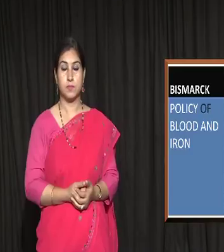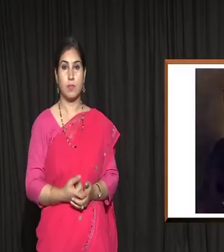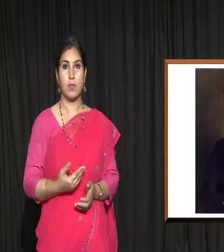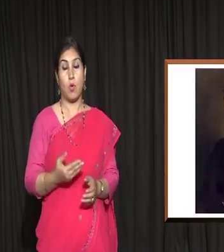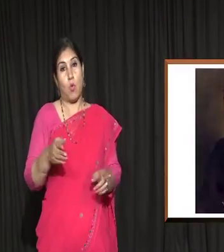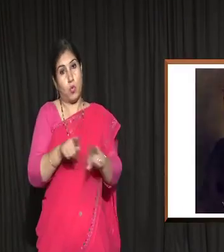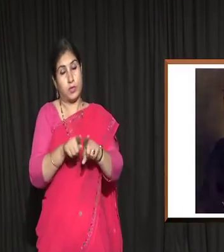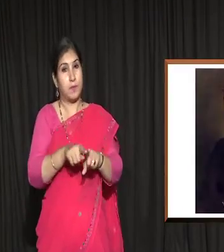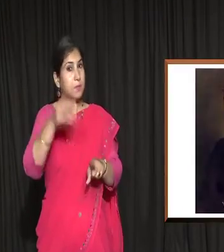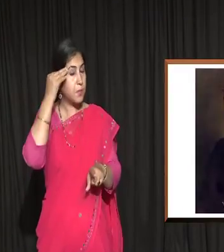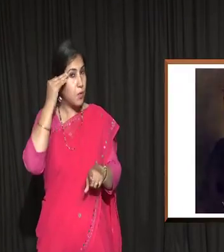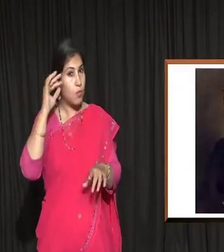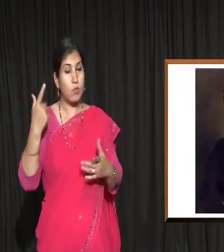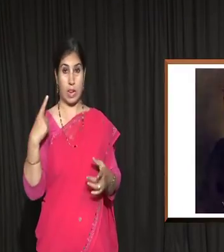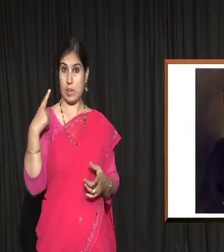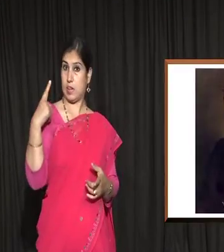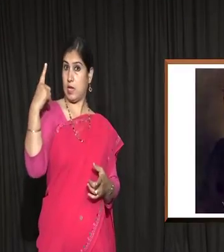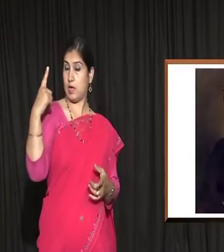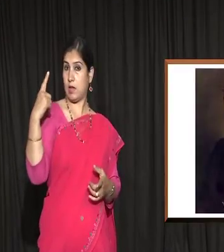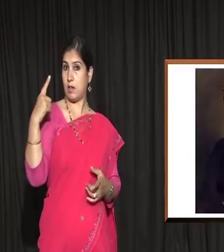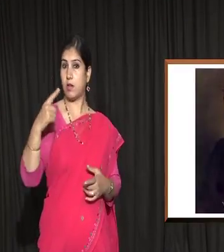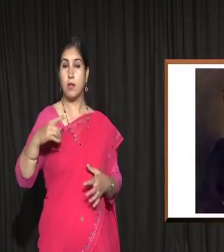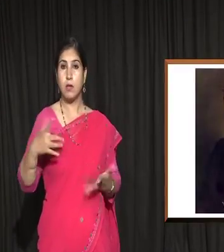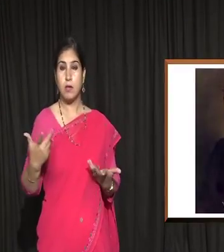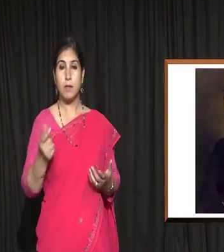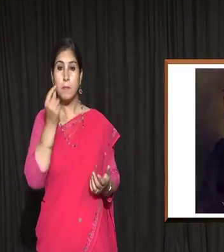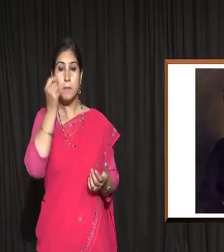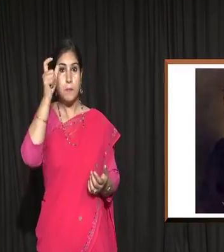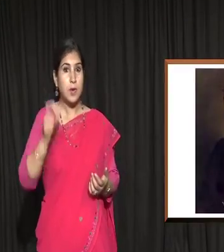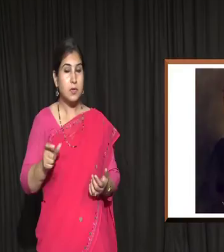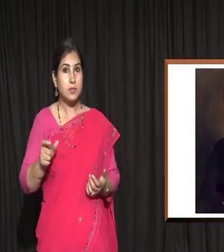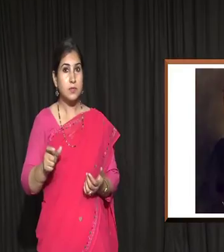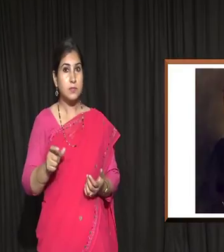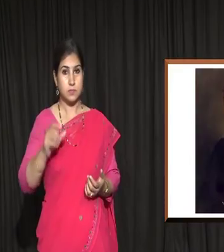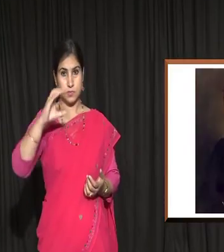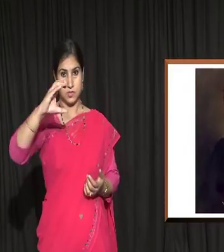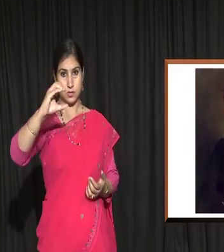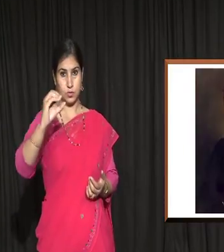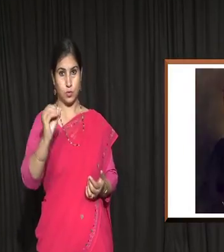We also came to know that under the leadership of person Count Cavour,